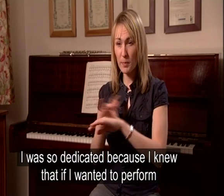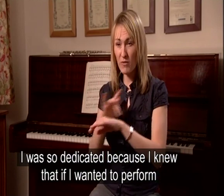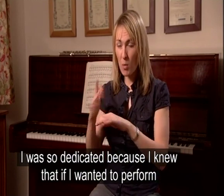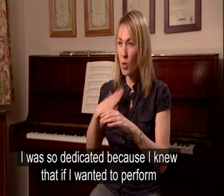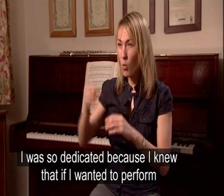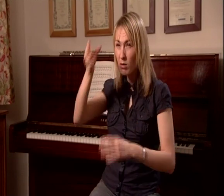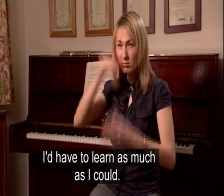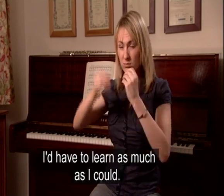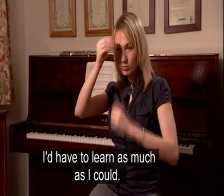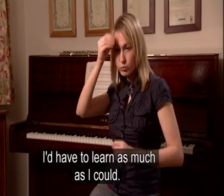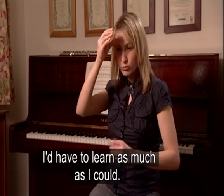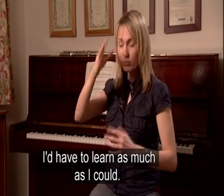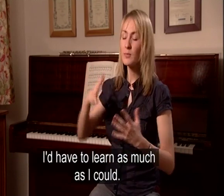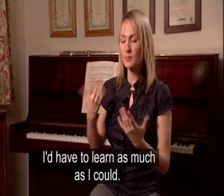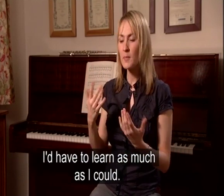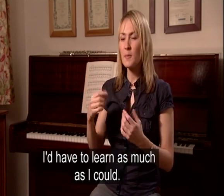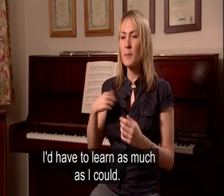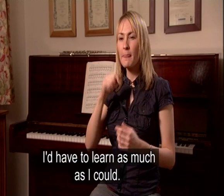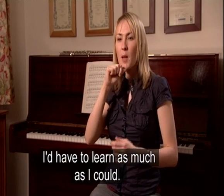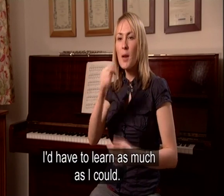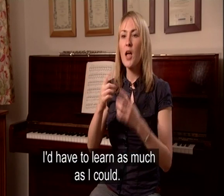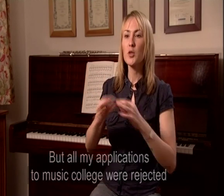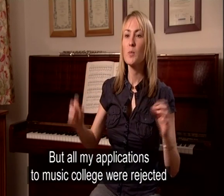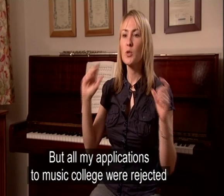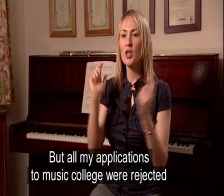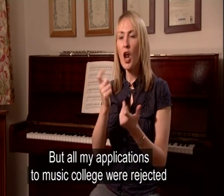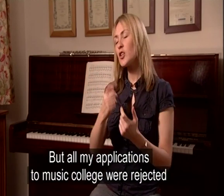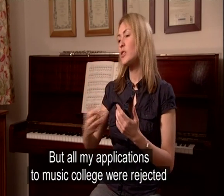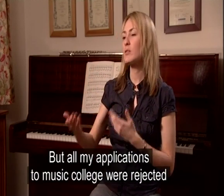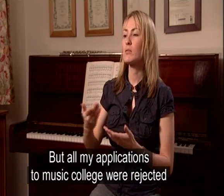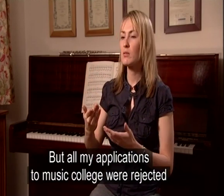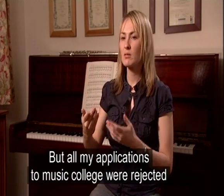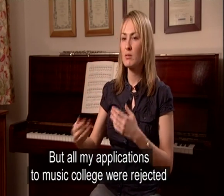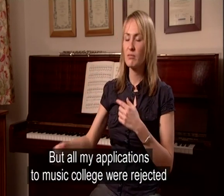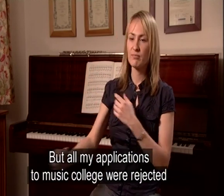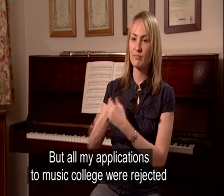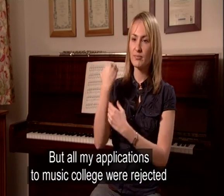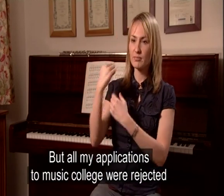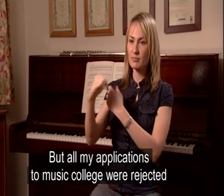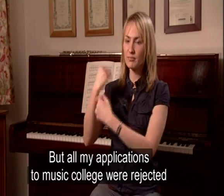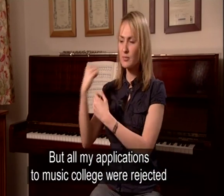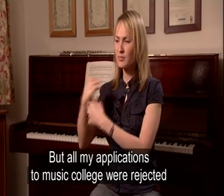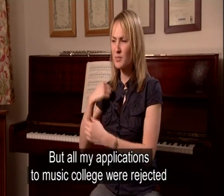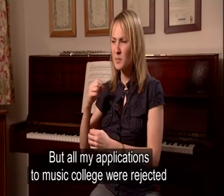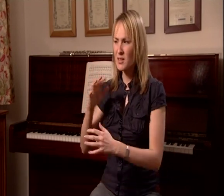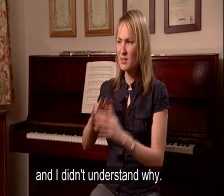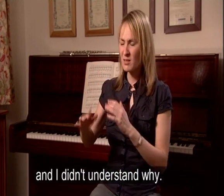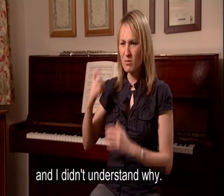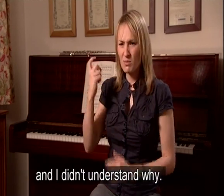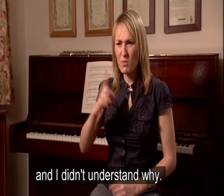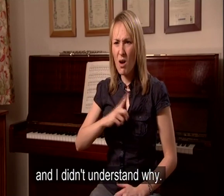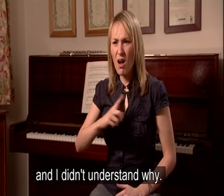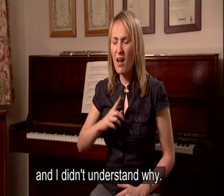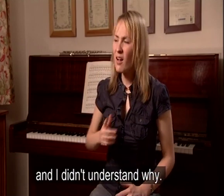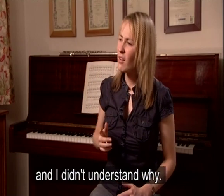knew if I wanted to perform, I would have to learn as much as I could. But all my applications to music college were rejected and